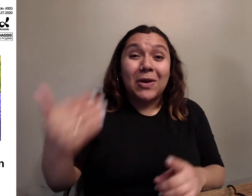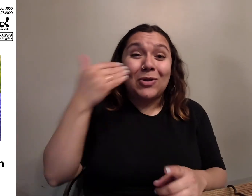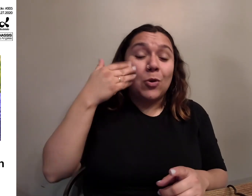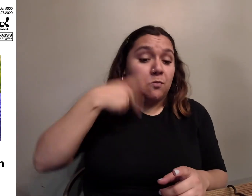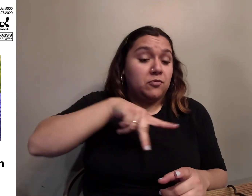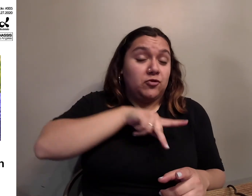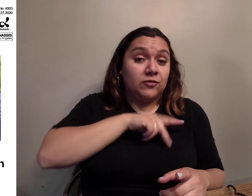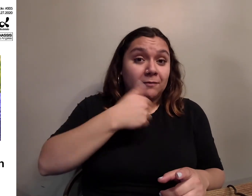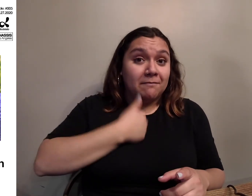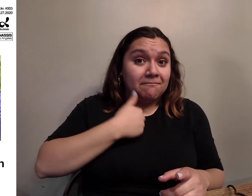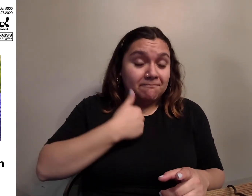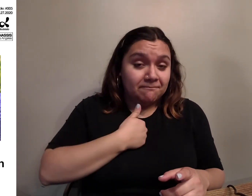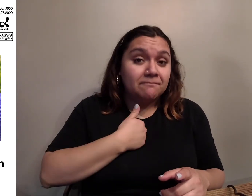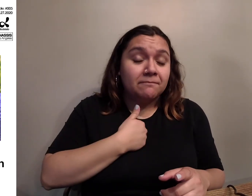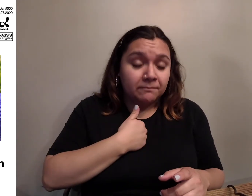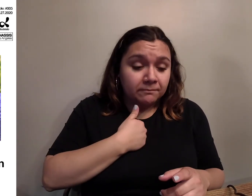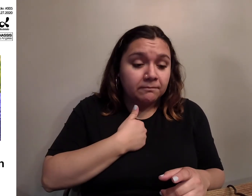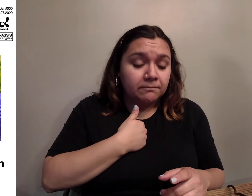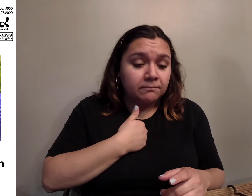personally, I was informed